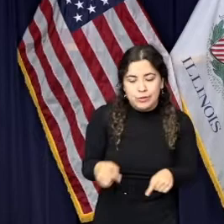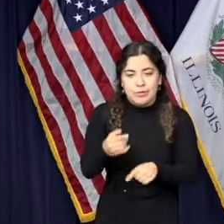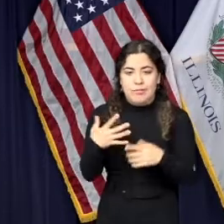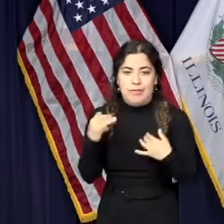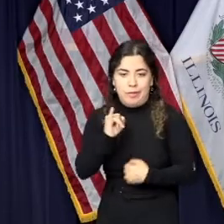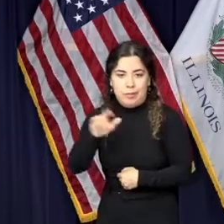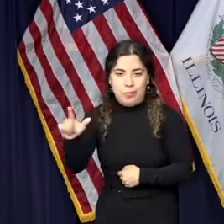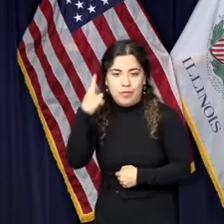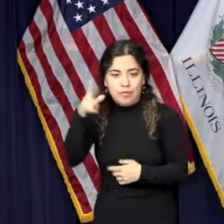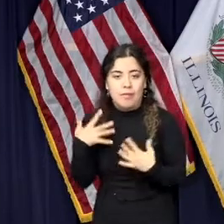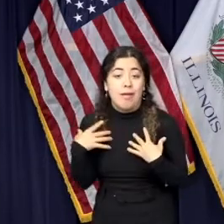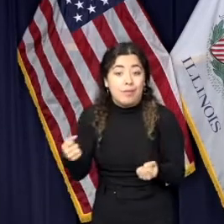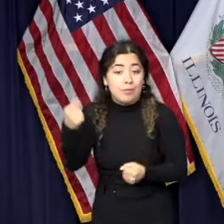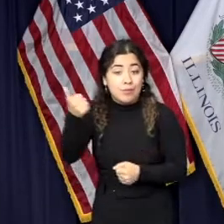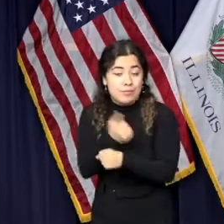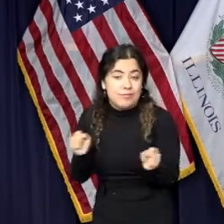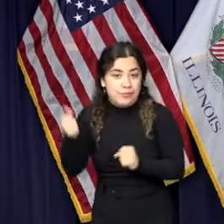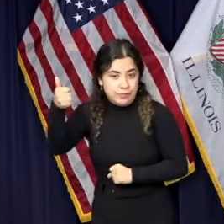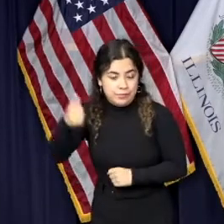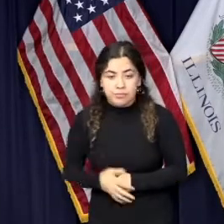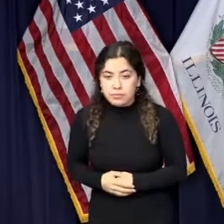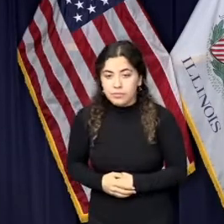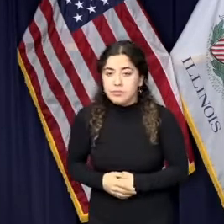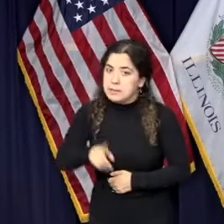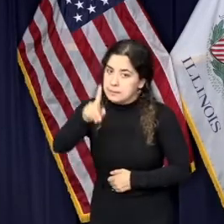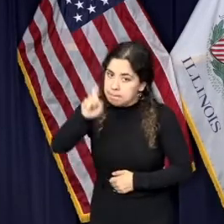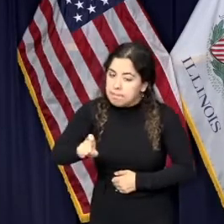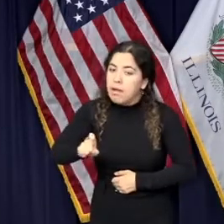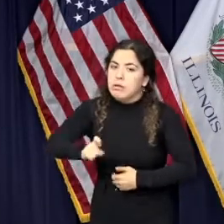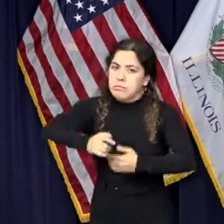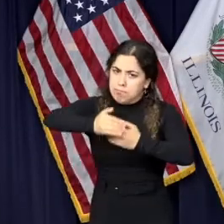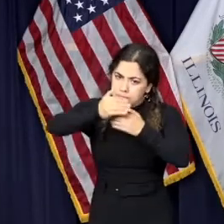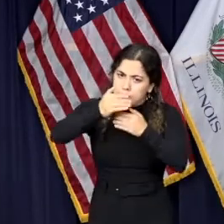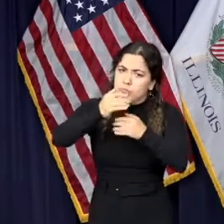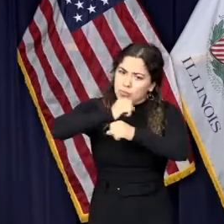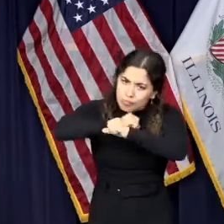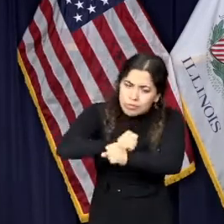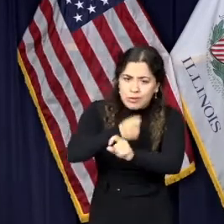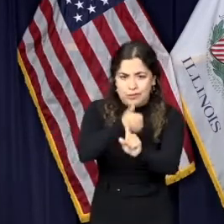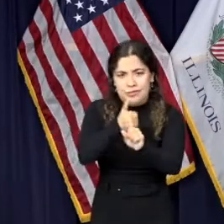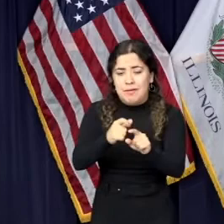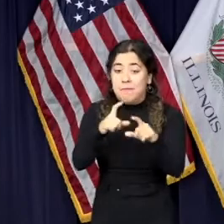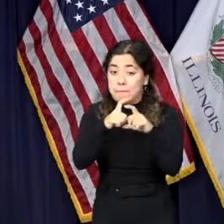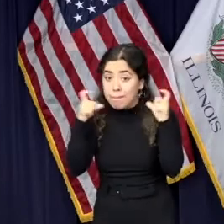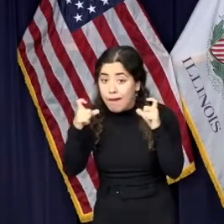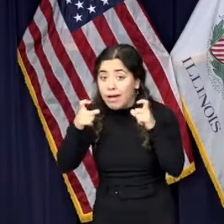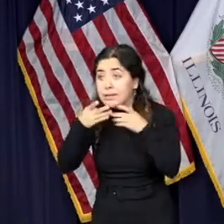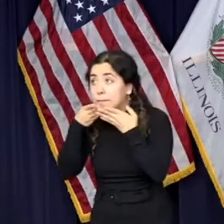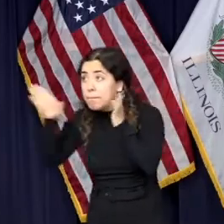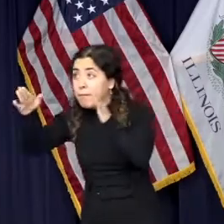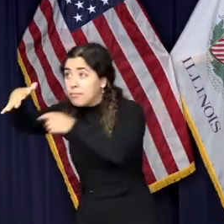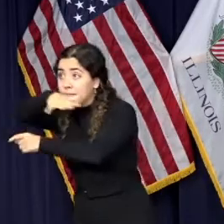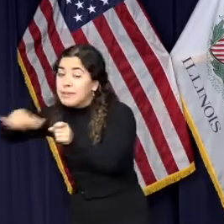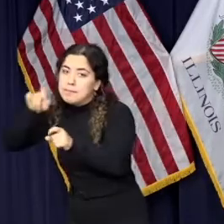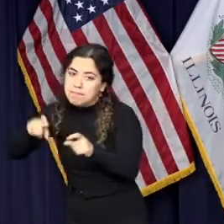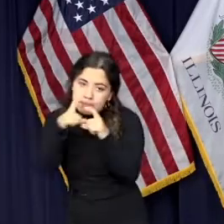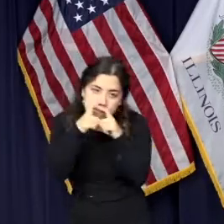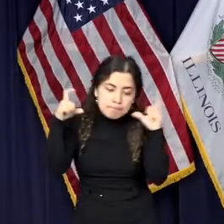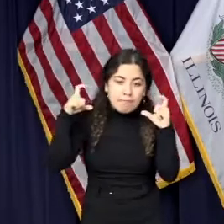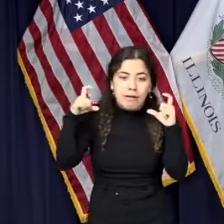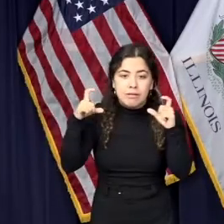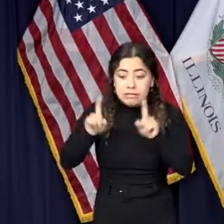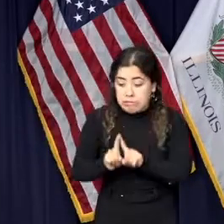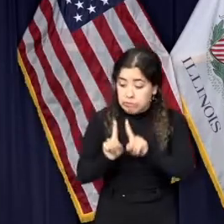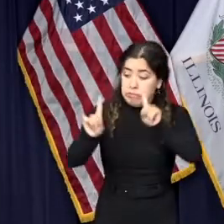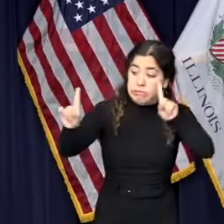precautions, following the recommended mitigations like wearing masks in public places and keeping some physical distance and refusing